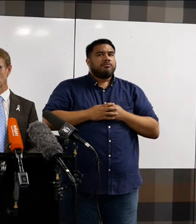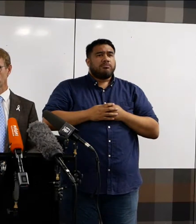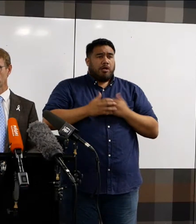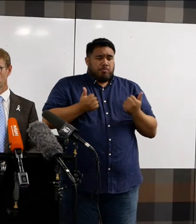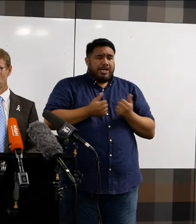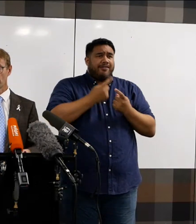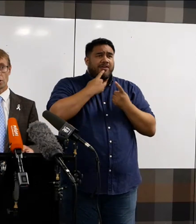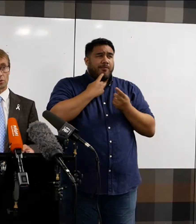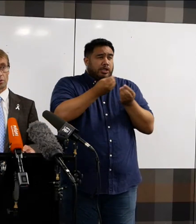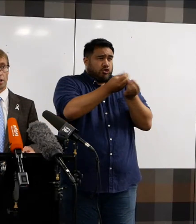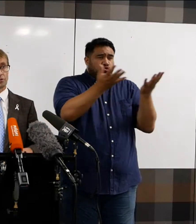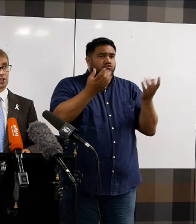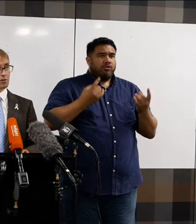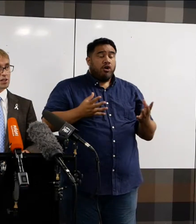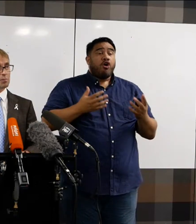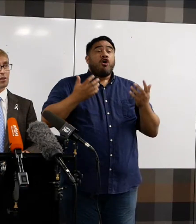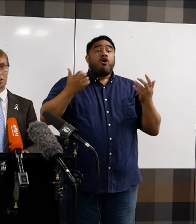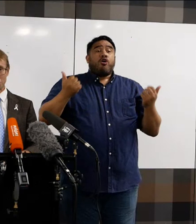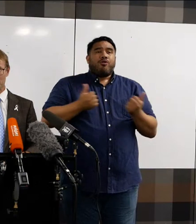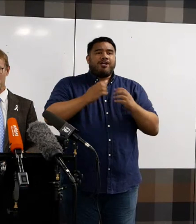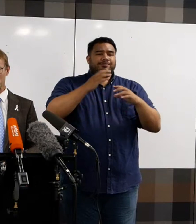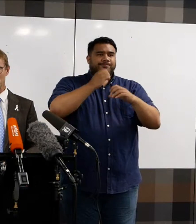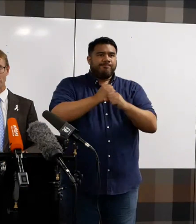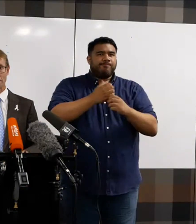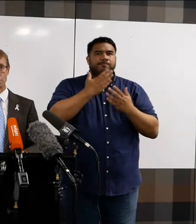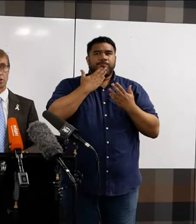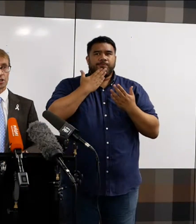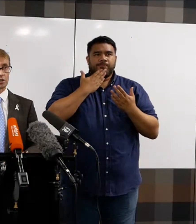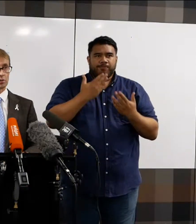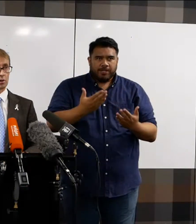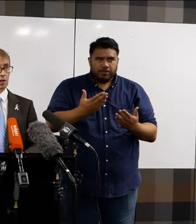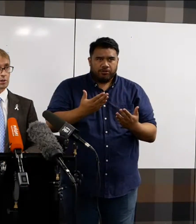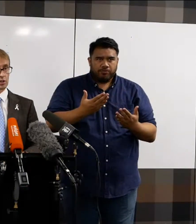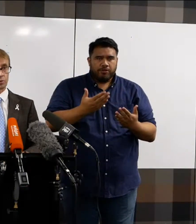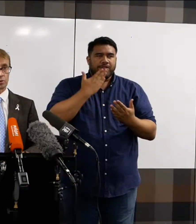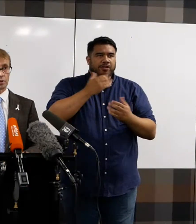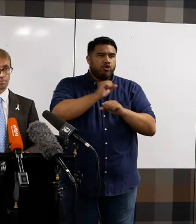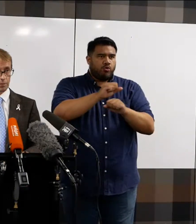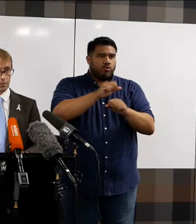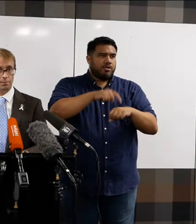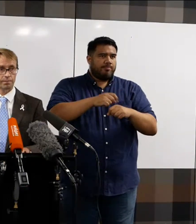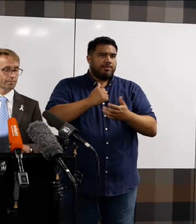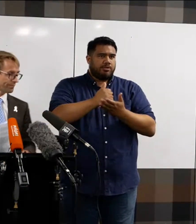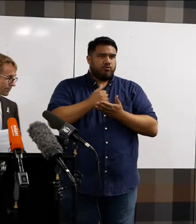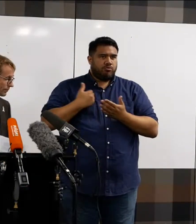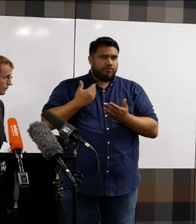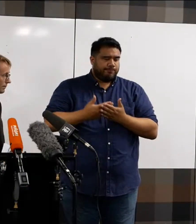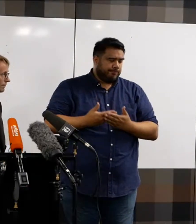information out there. Look, I'll have to leave it there, but thank you very much and appreciate your ongoing support.